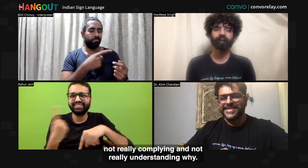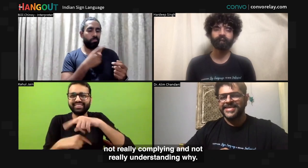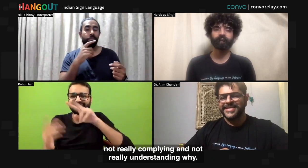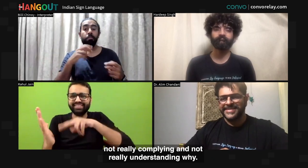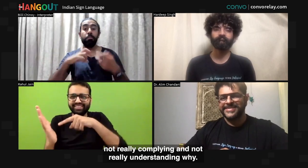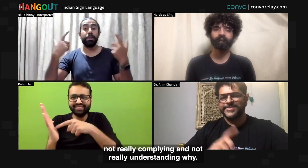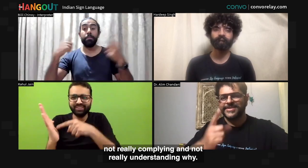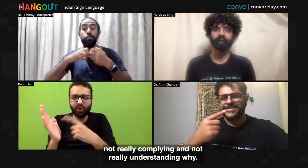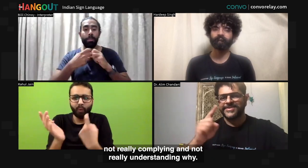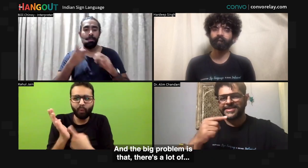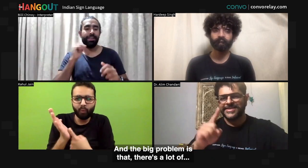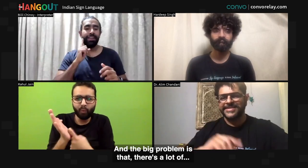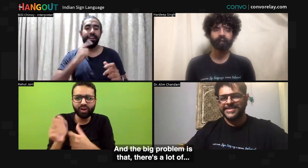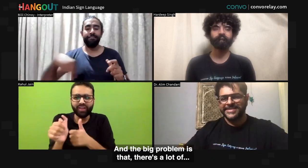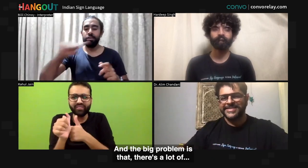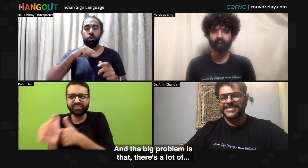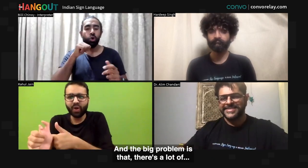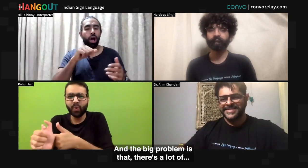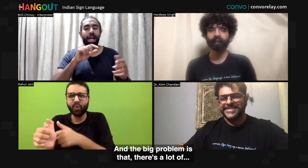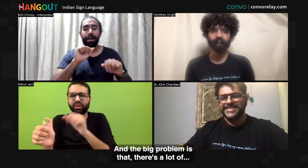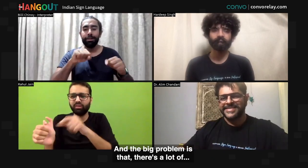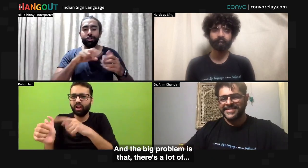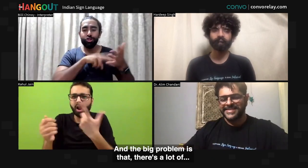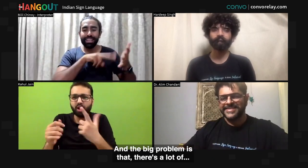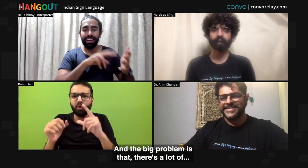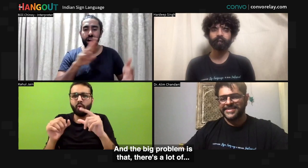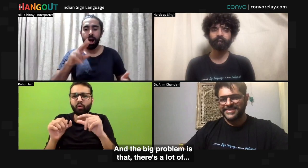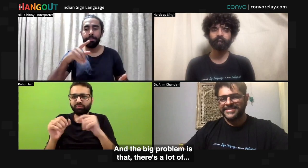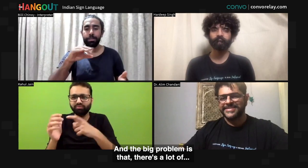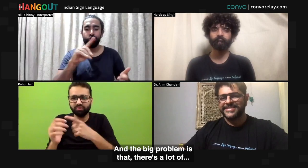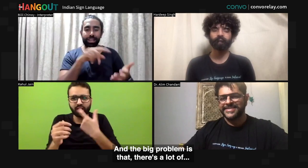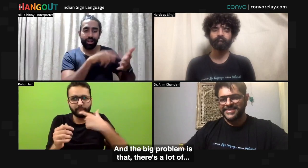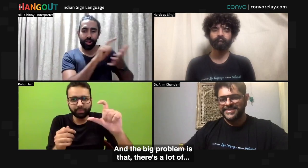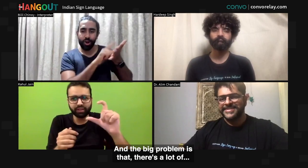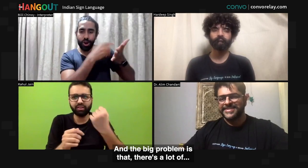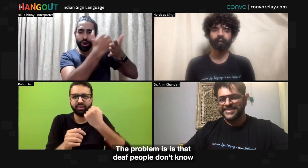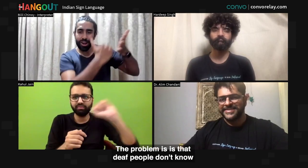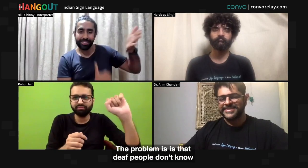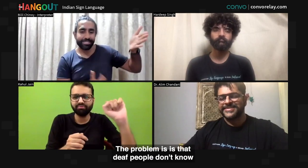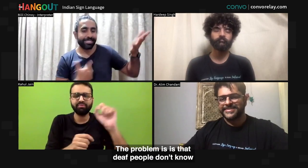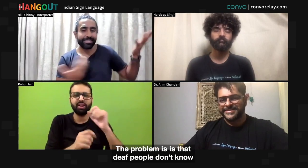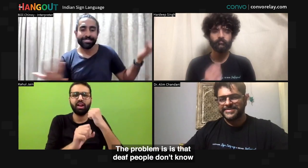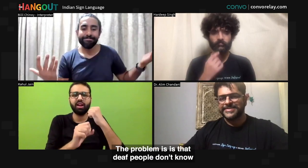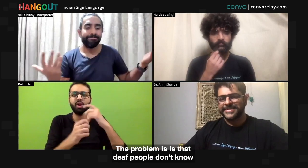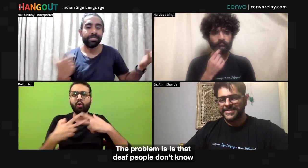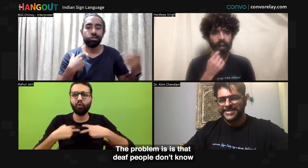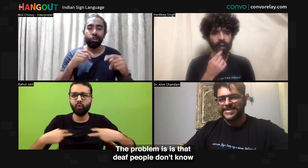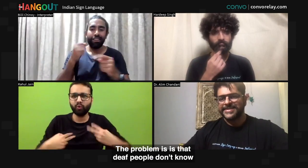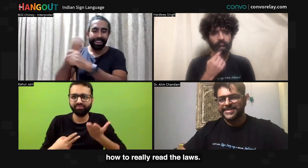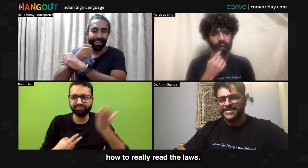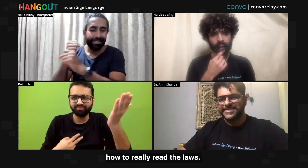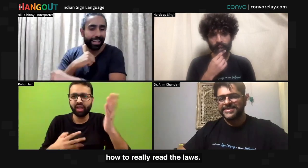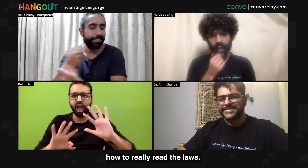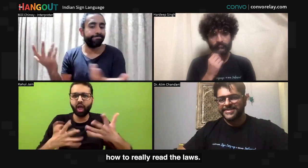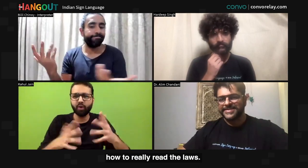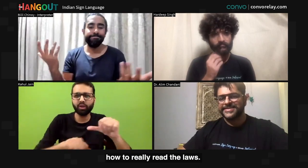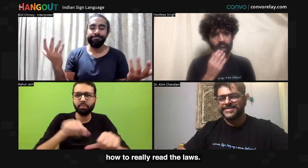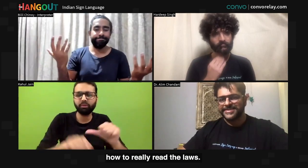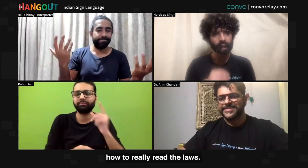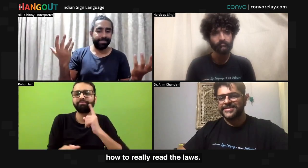understanding why. And the big problem is that, um, there's a lot of, uh, the problem is, is that deaf people don't know how to really read the laws.